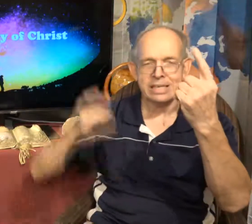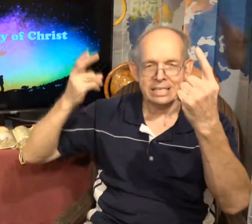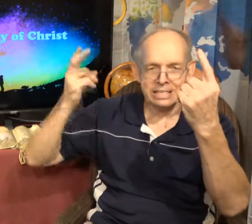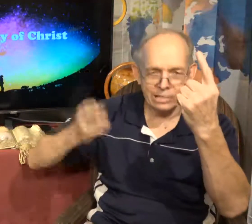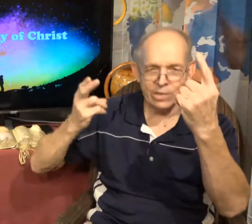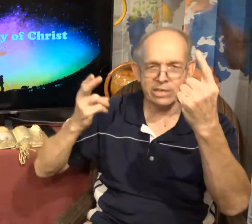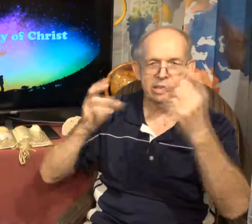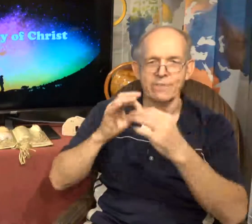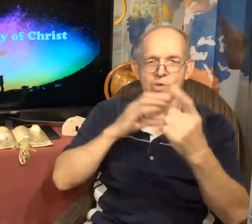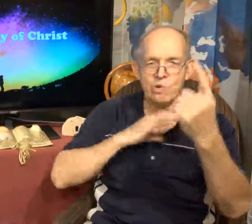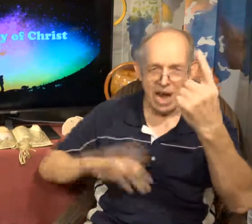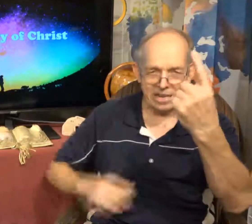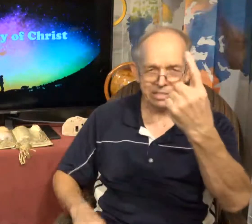one, history of Christ.